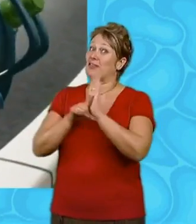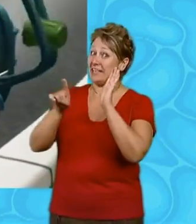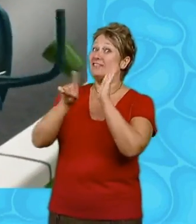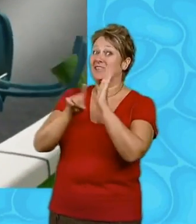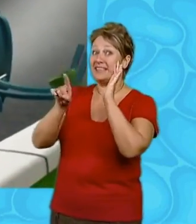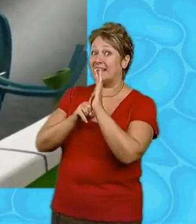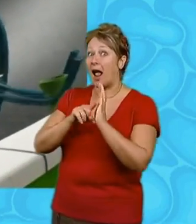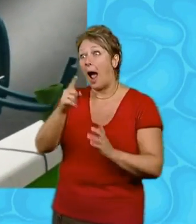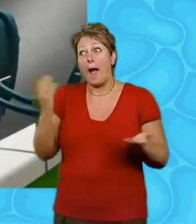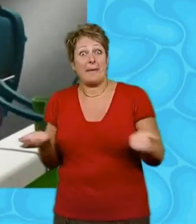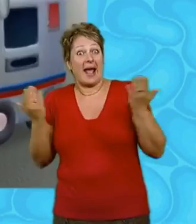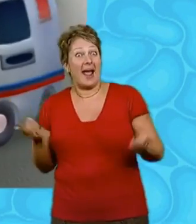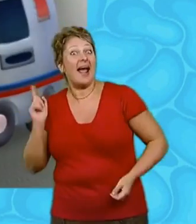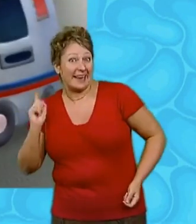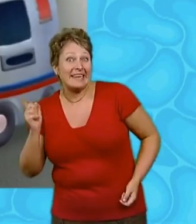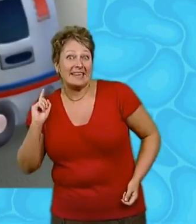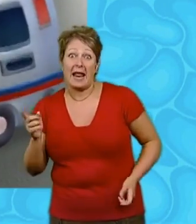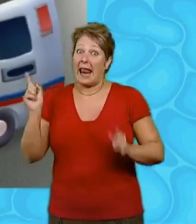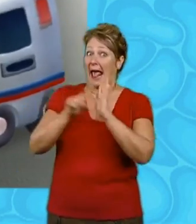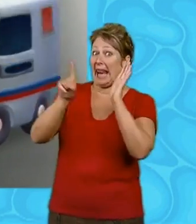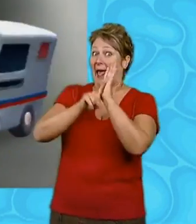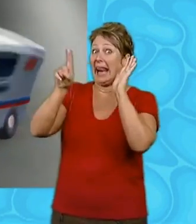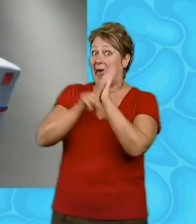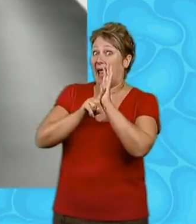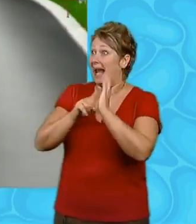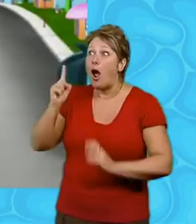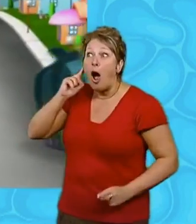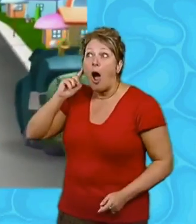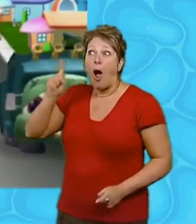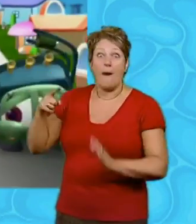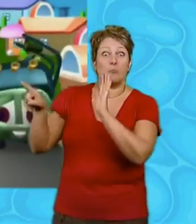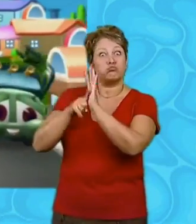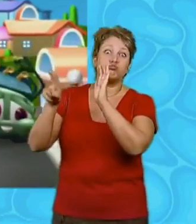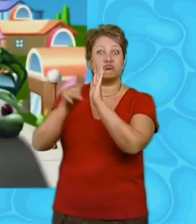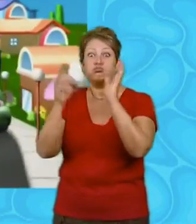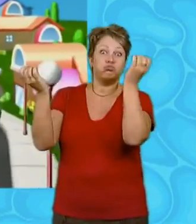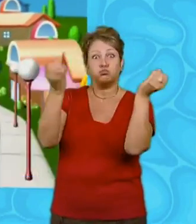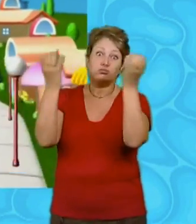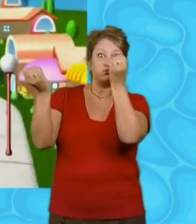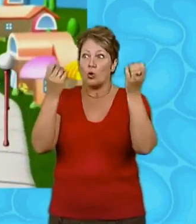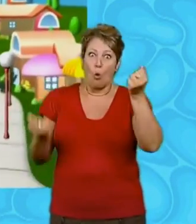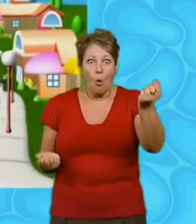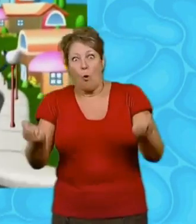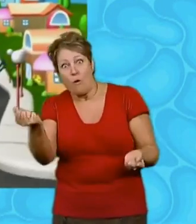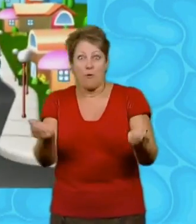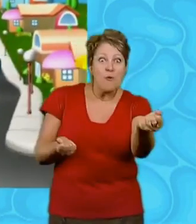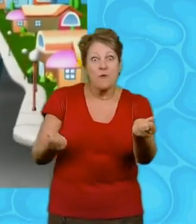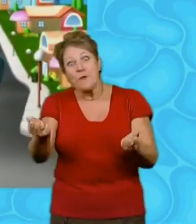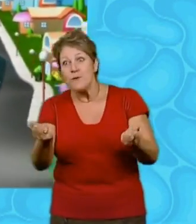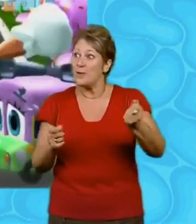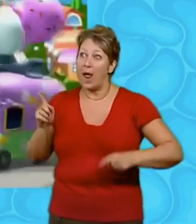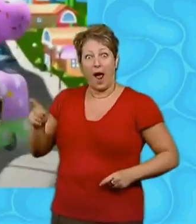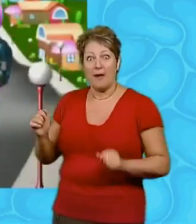ring, ring. Let's play with Finley. Clang, clang, clang. Hear the bell ring. Zoom, zoom, zoom. Rev up